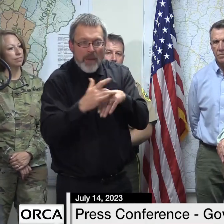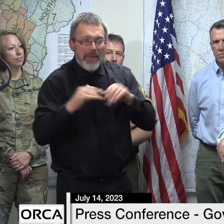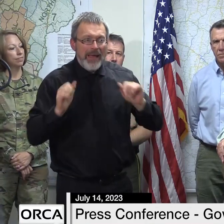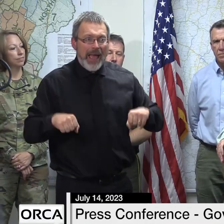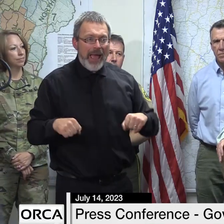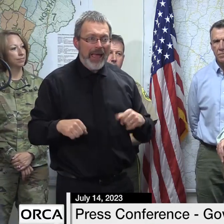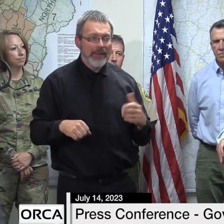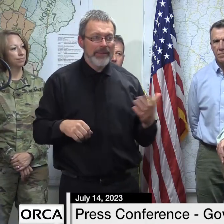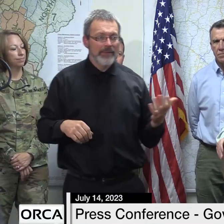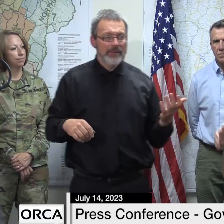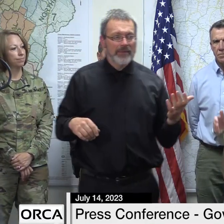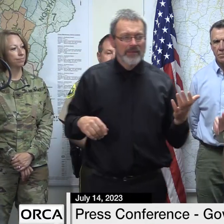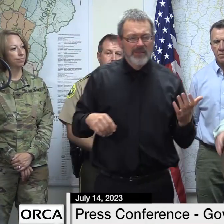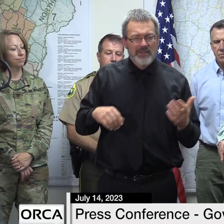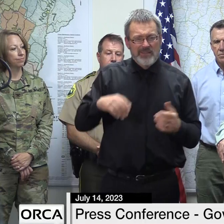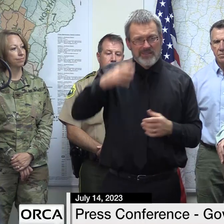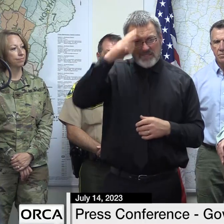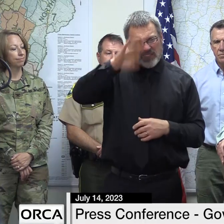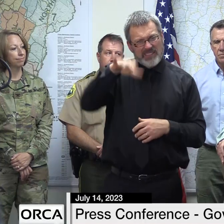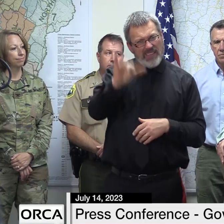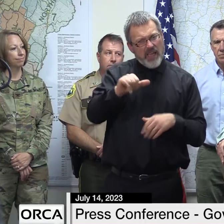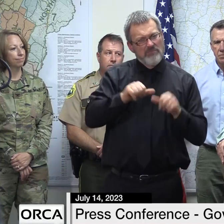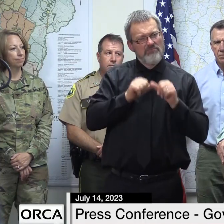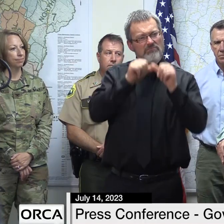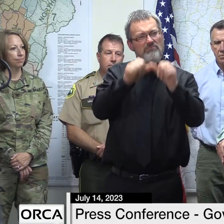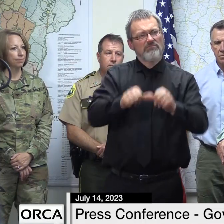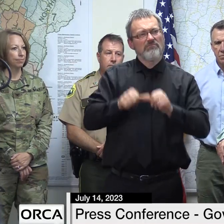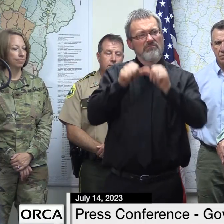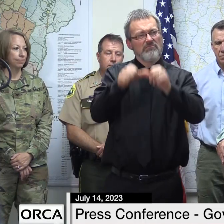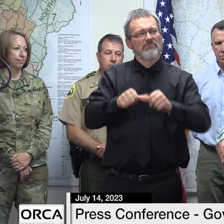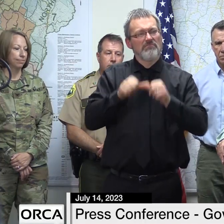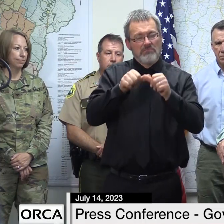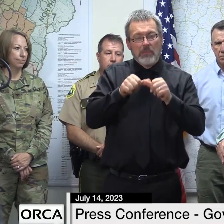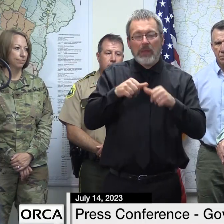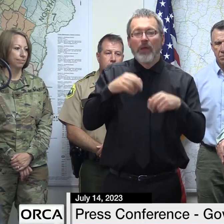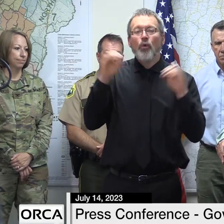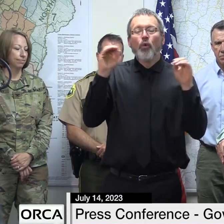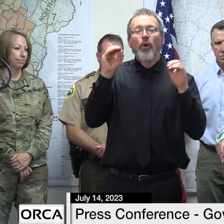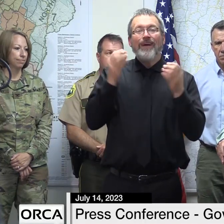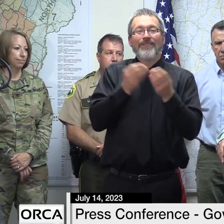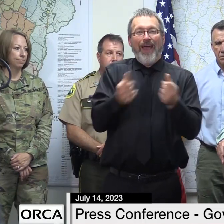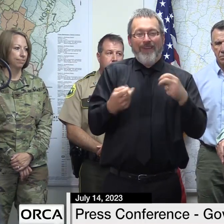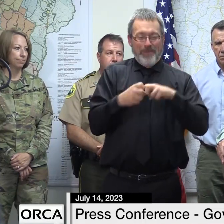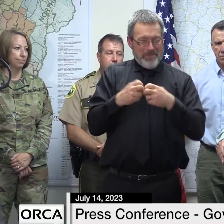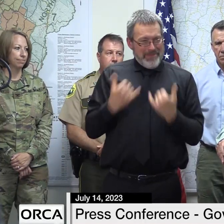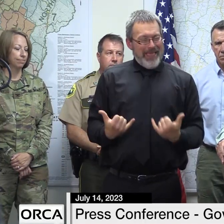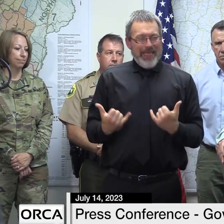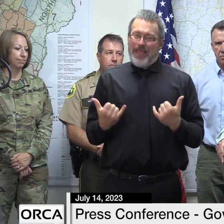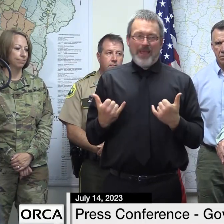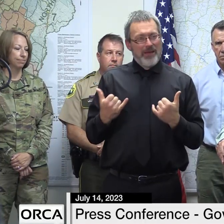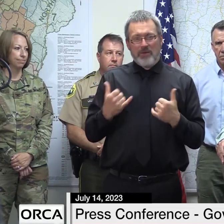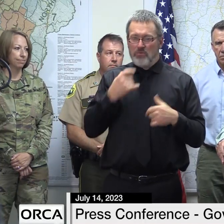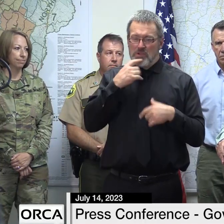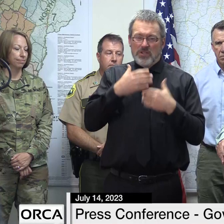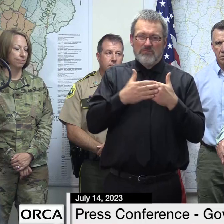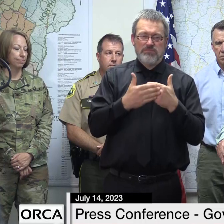farmers sometimes are criticized for whatever some practice or what they do, but in the end they're feeding us.